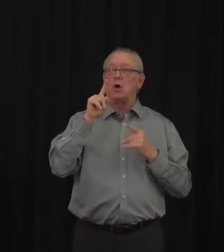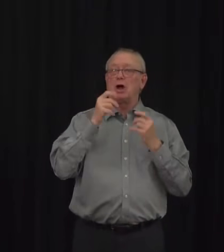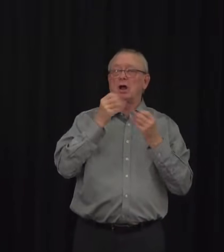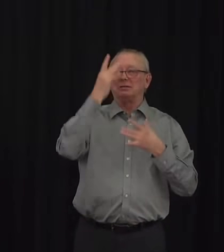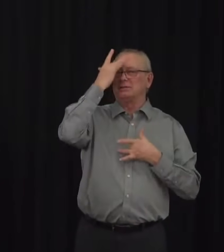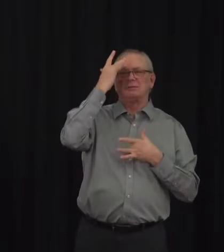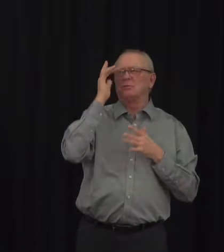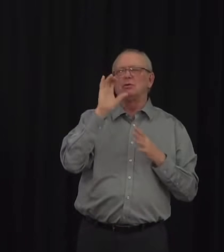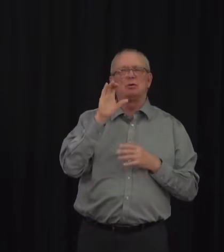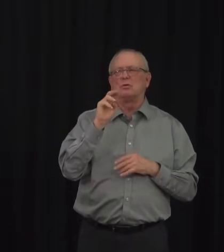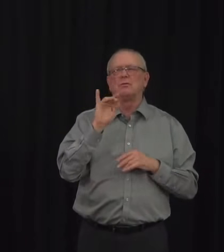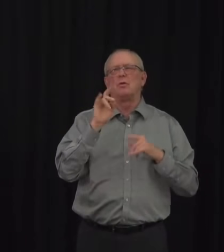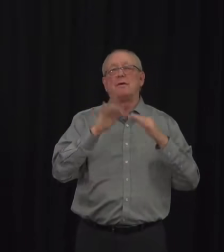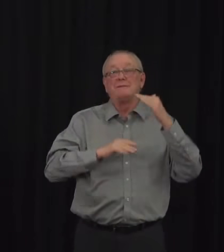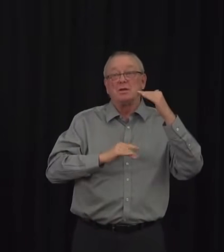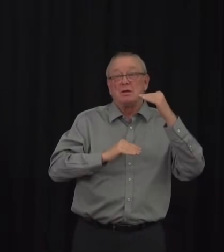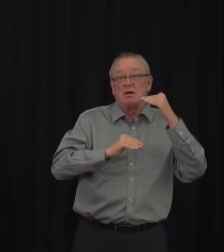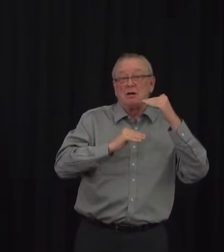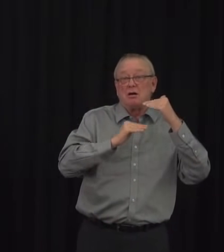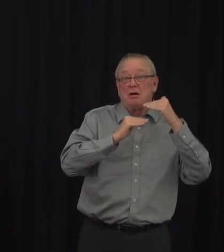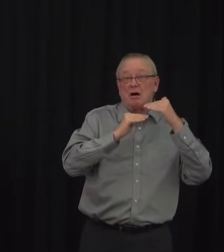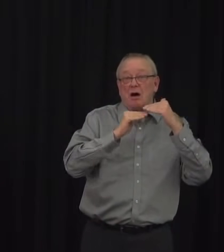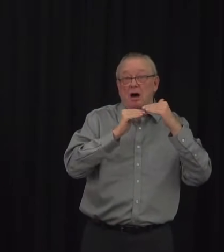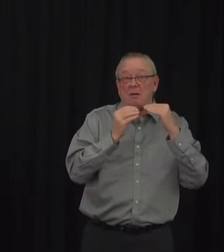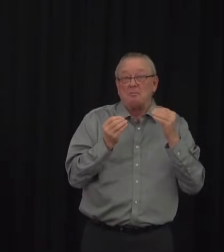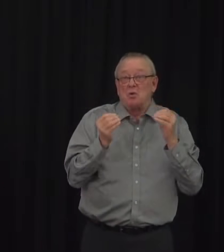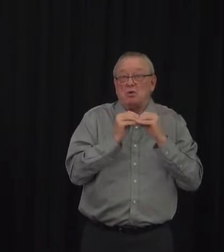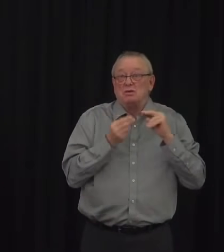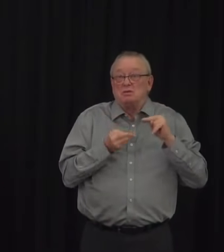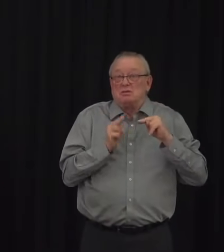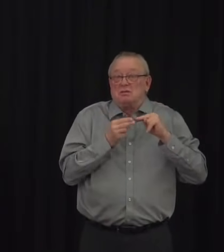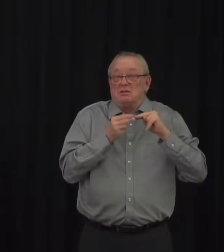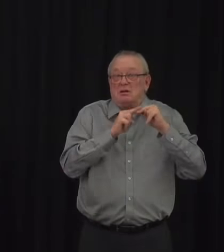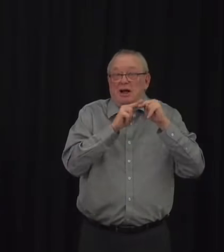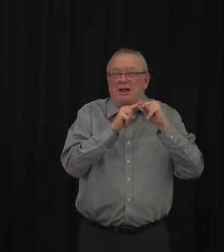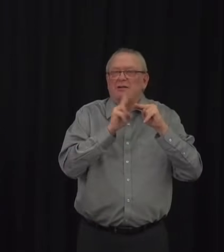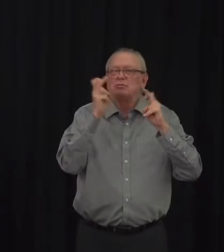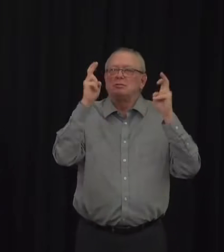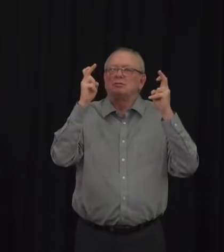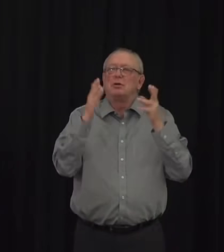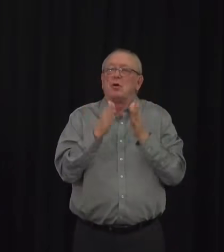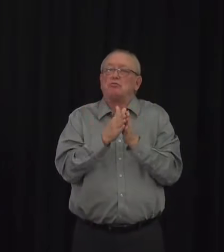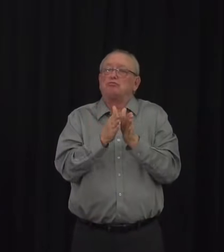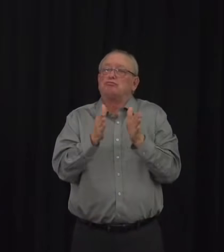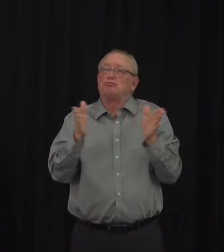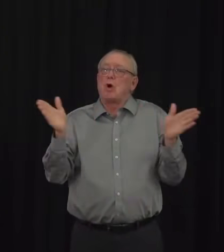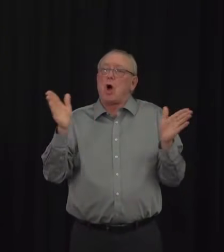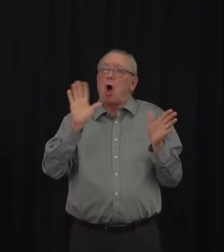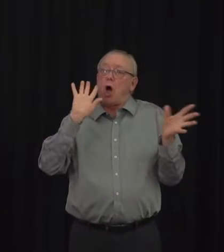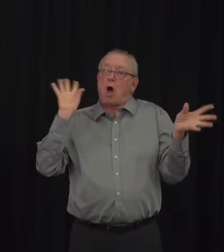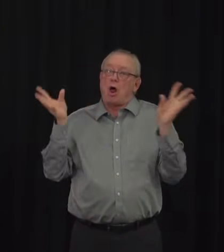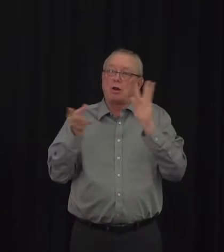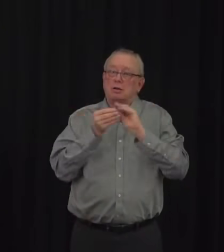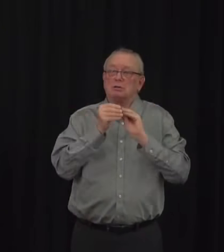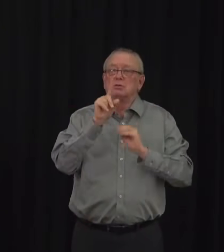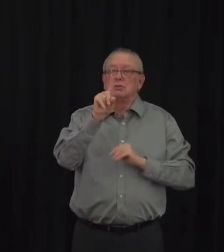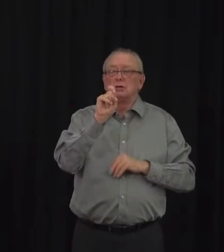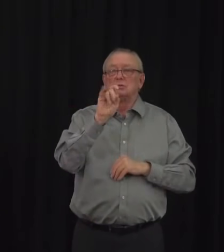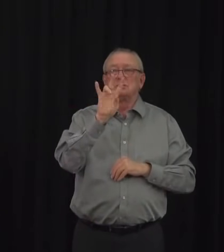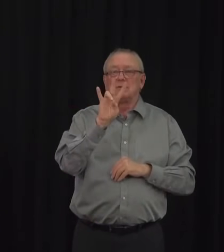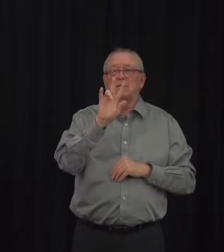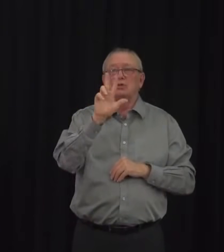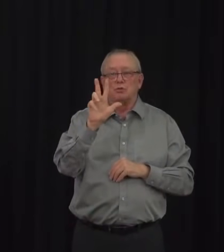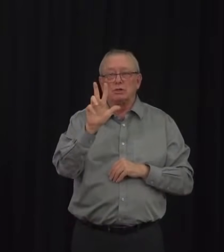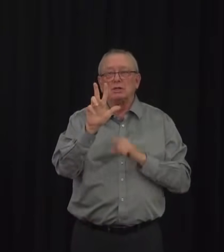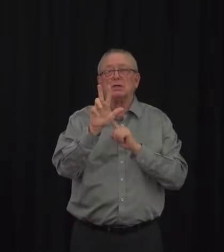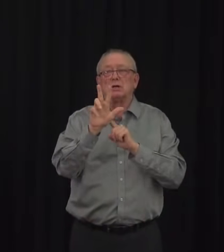And so the 173 that is the general ICU beds that AHS has, they can make those available, and they are working to